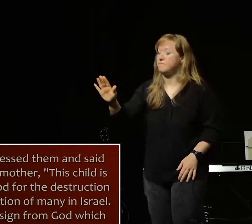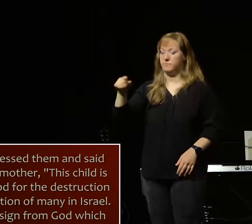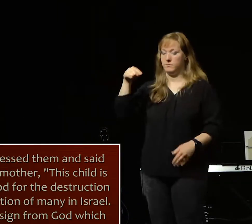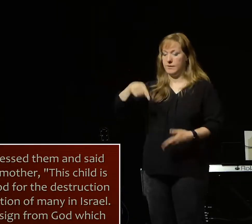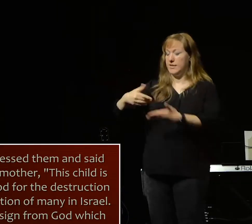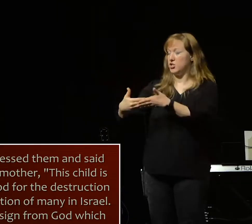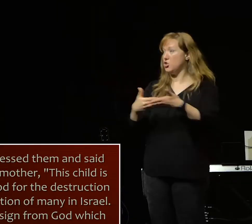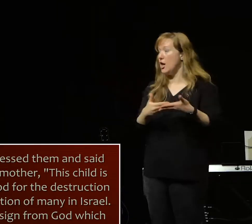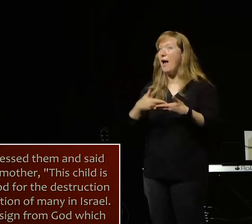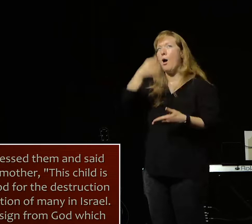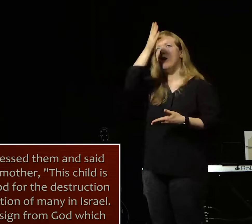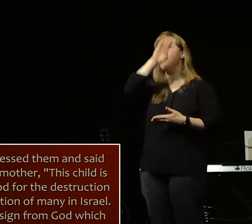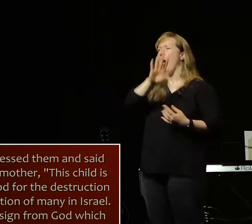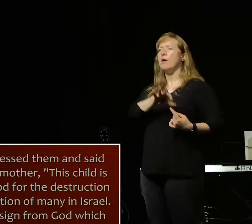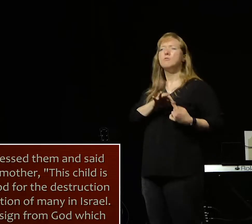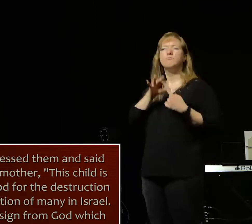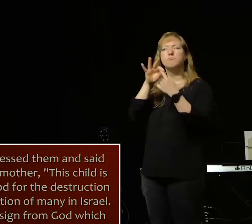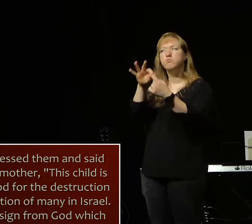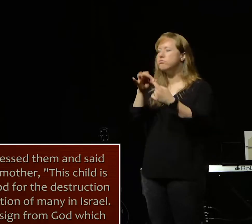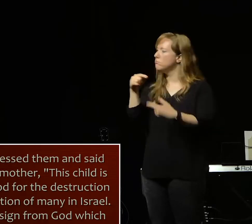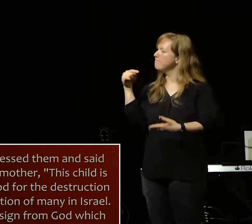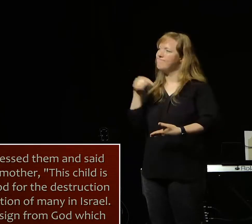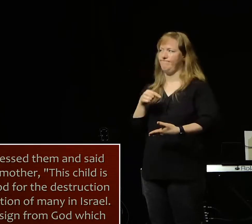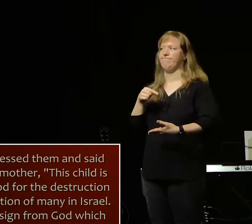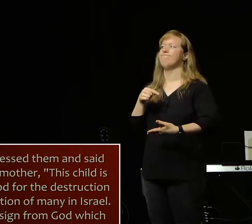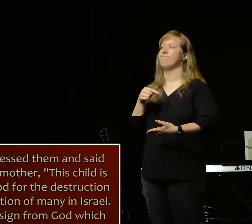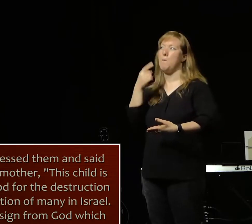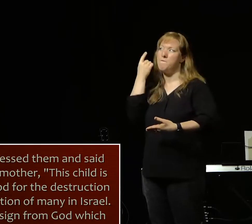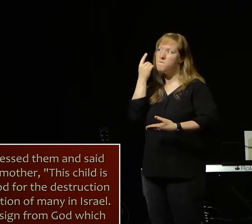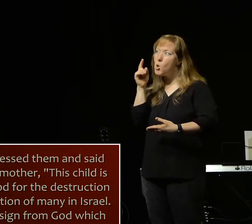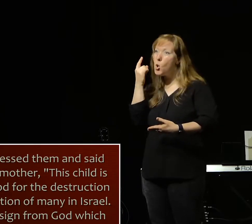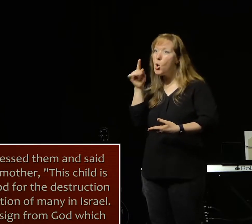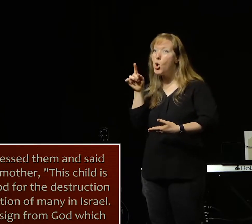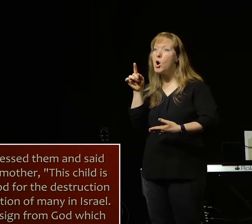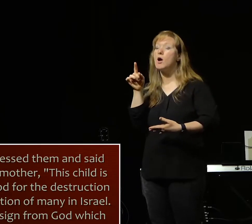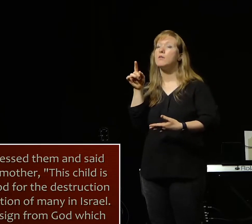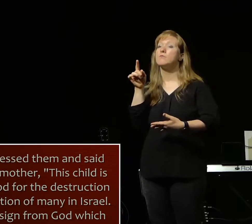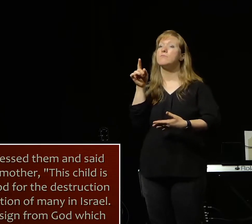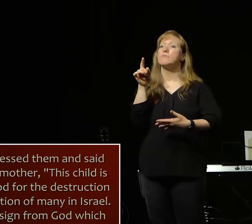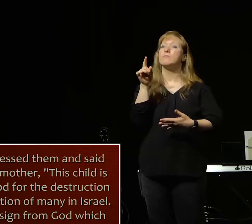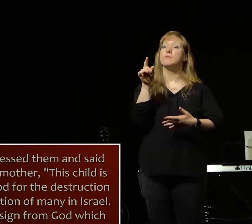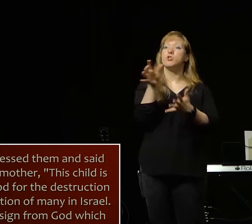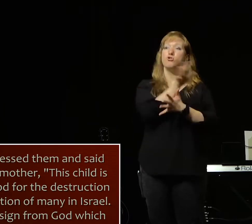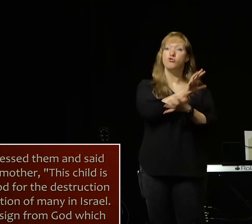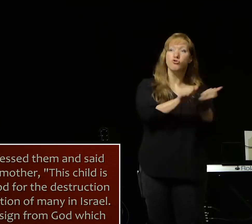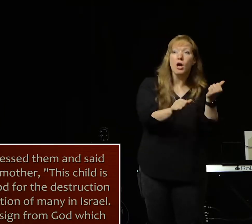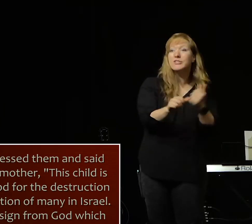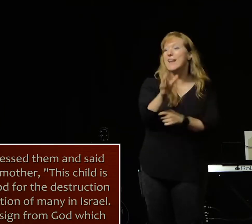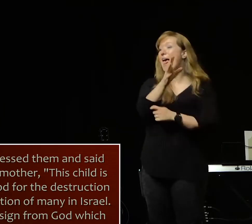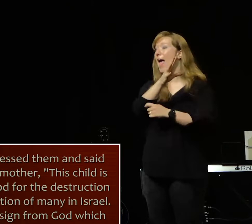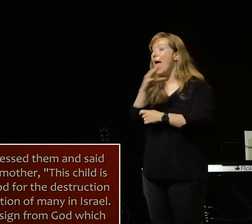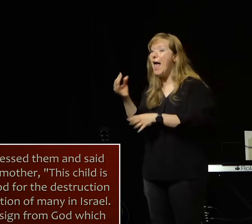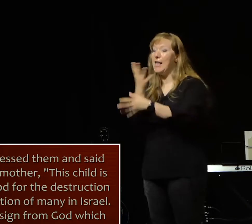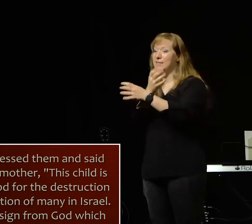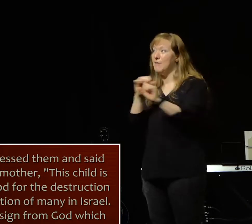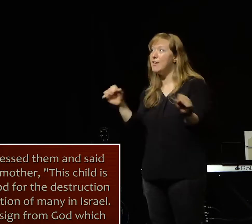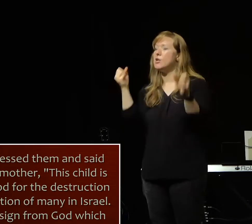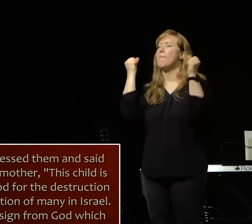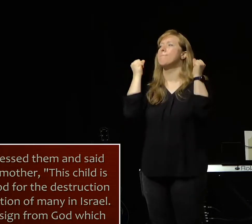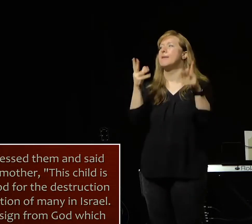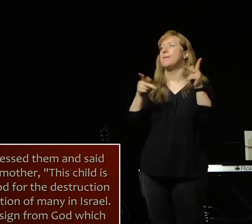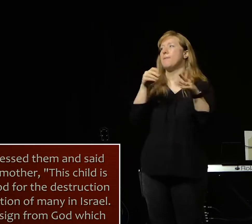this child is chosen by God for the destruction and the salvation of many in